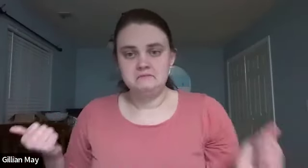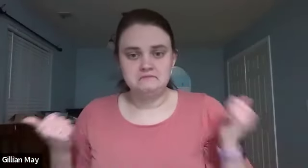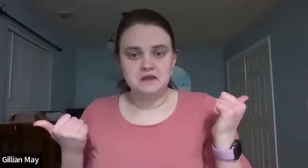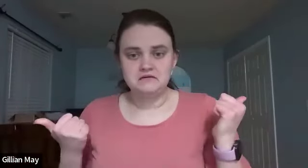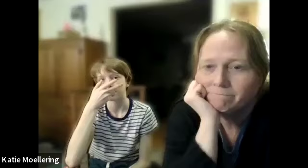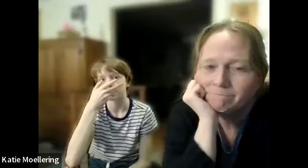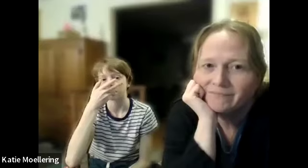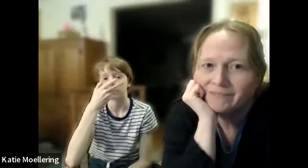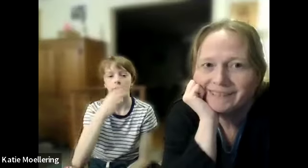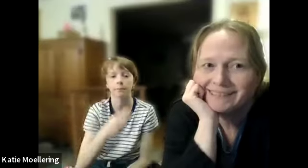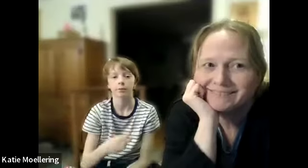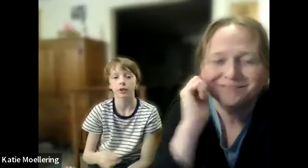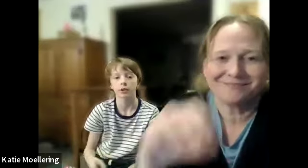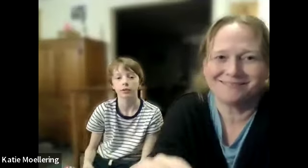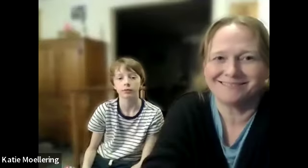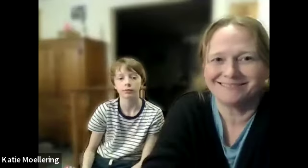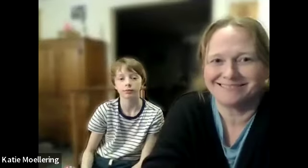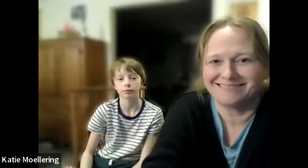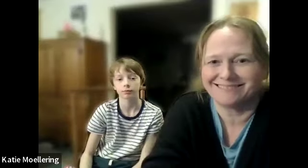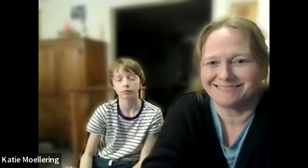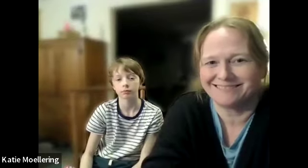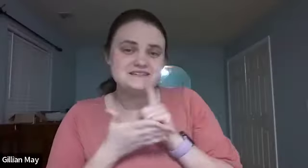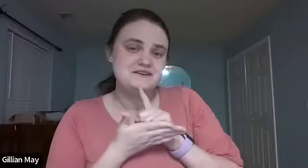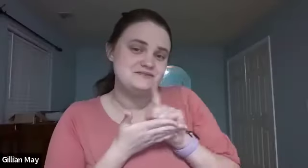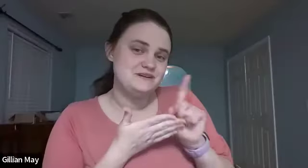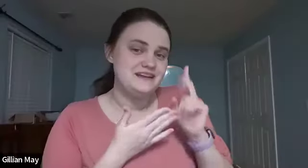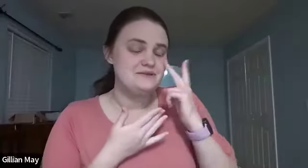Okay. It sounds good. All right. I hope you guys have a wonderful rest of y'all's week, and I will